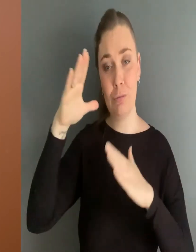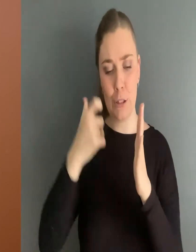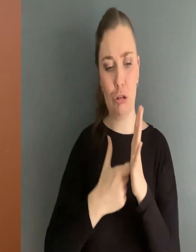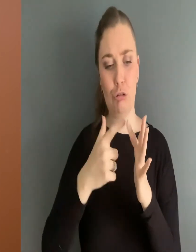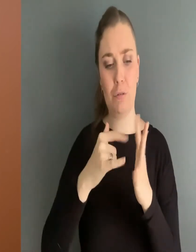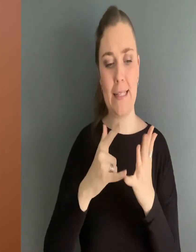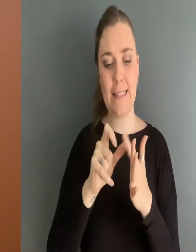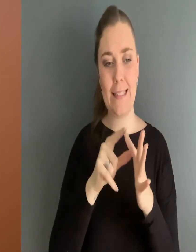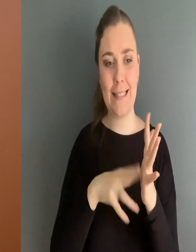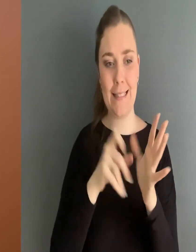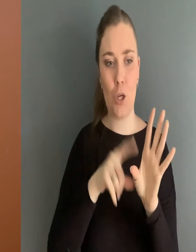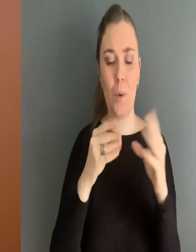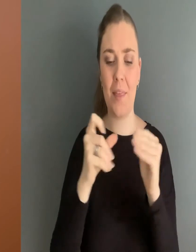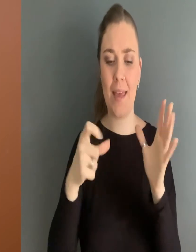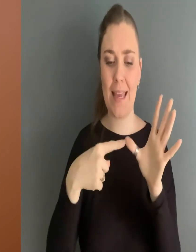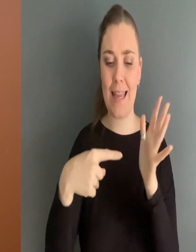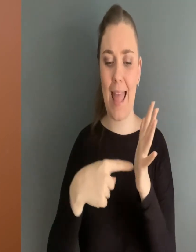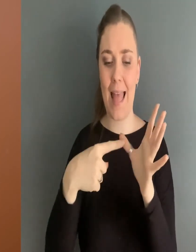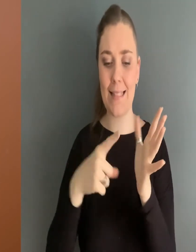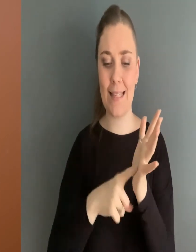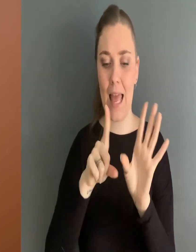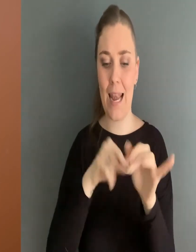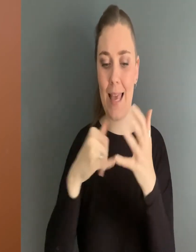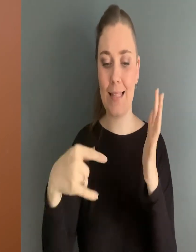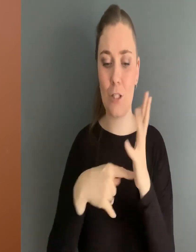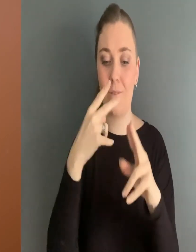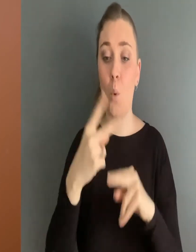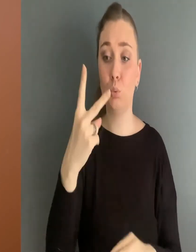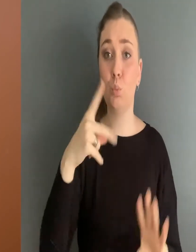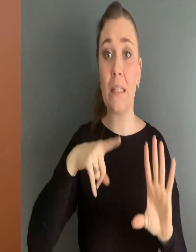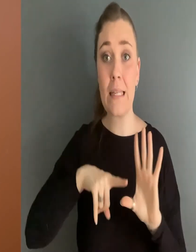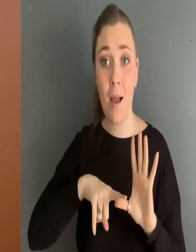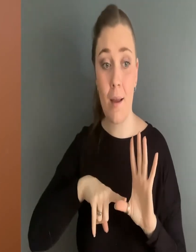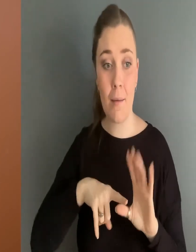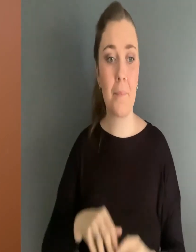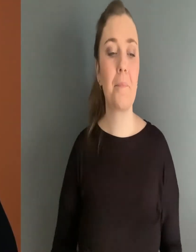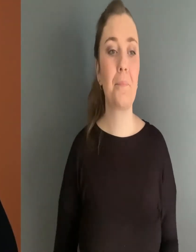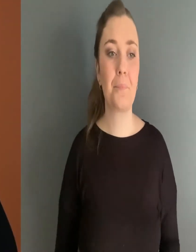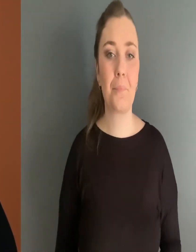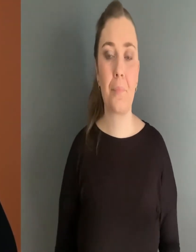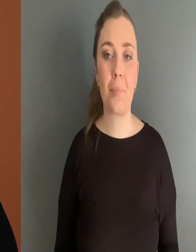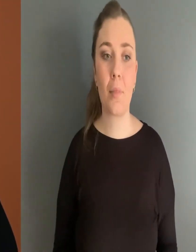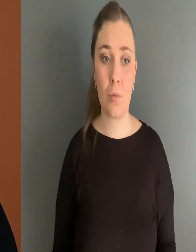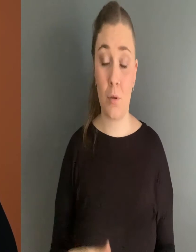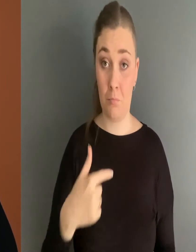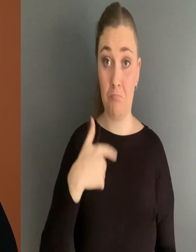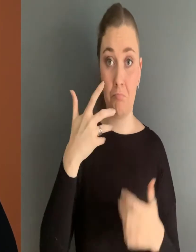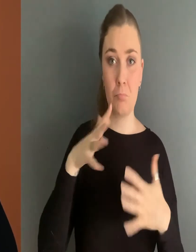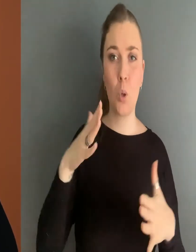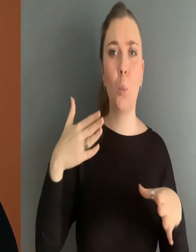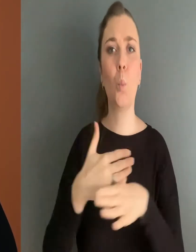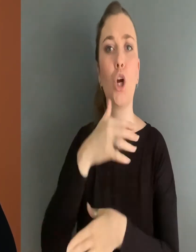with Catalyst for 2 years, and I got to do